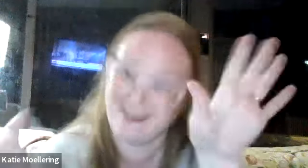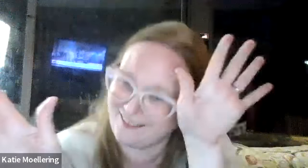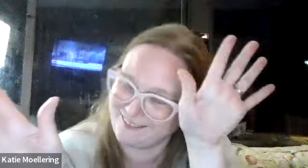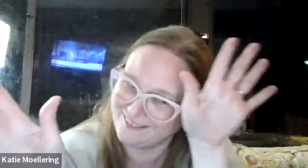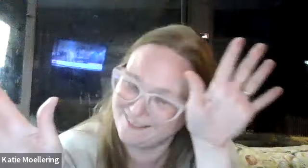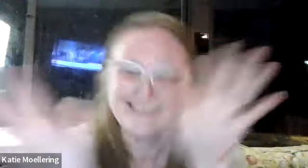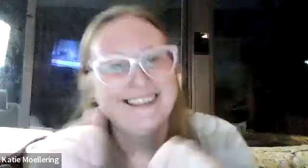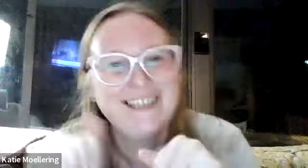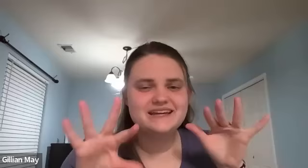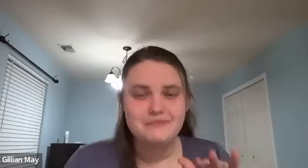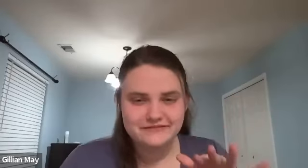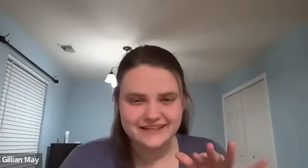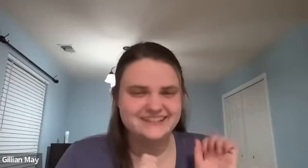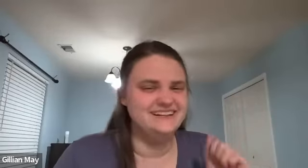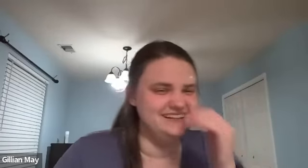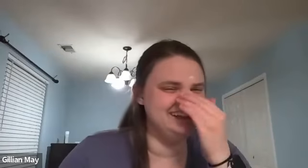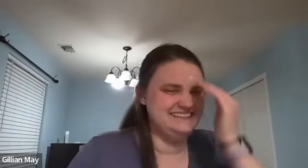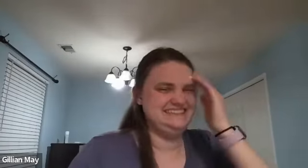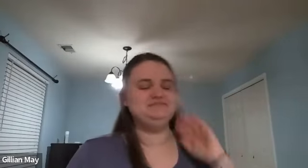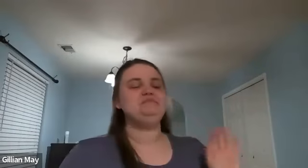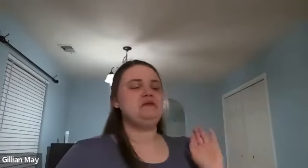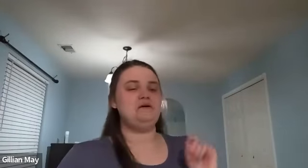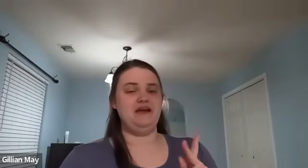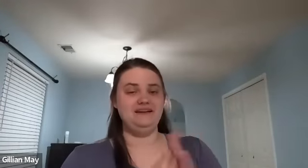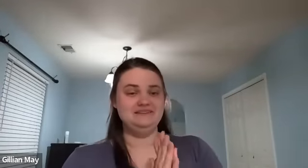Like, It's time to get comfy. be my Okay. grandma.